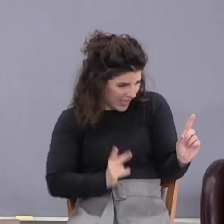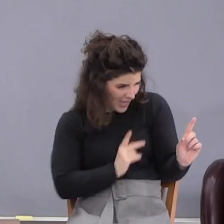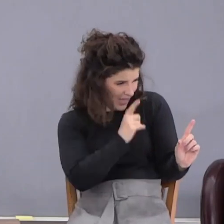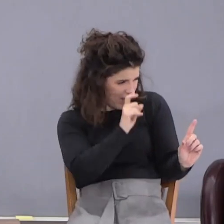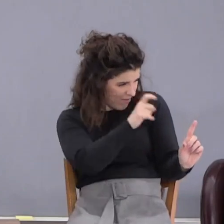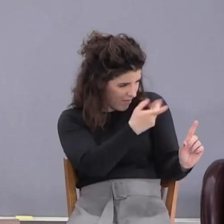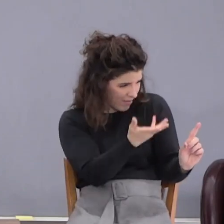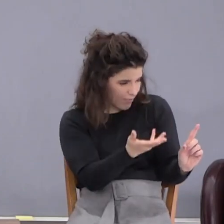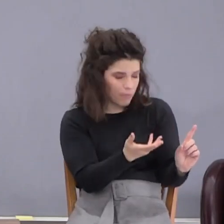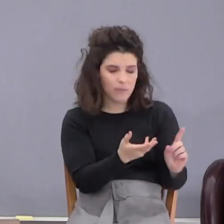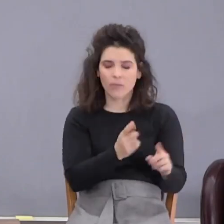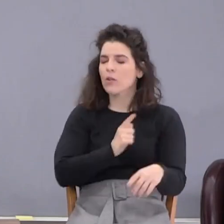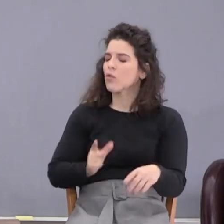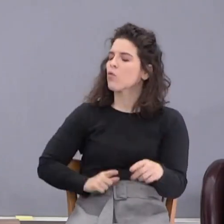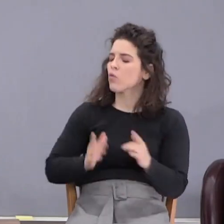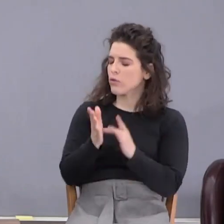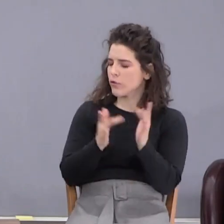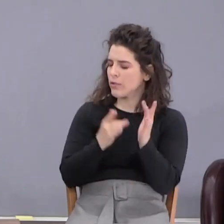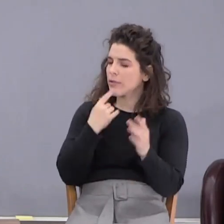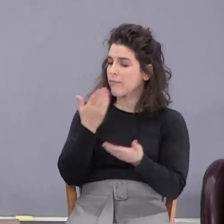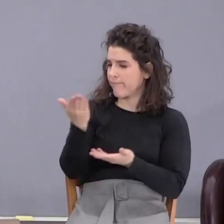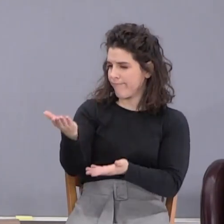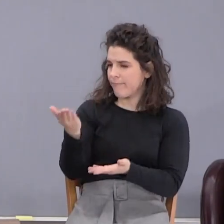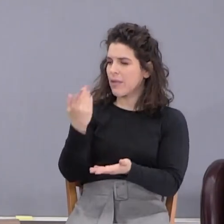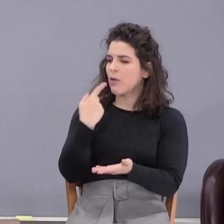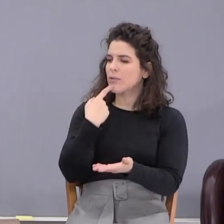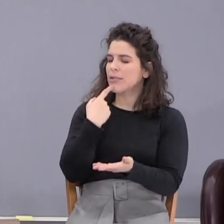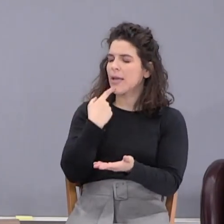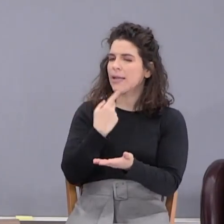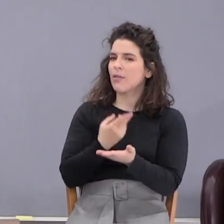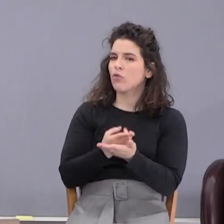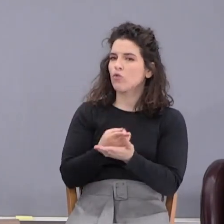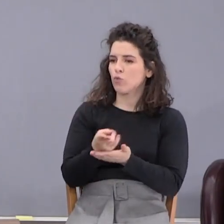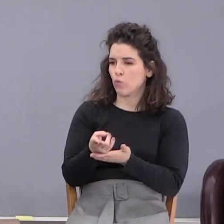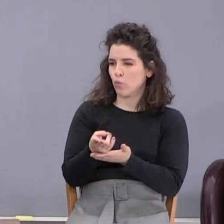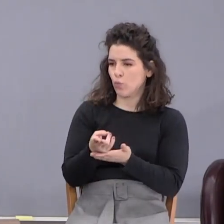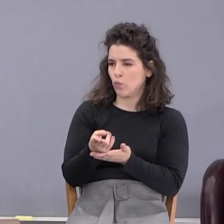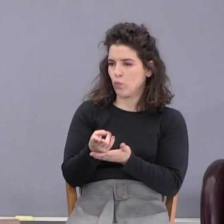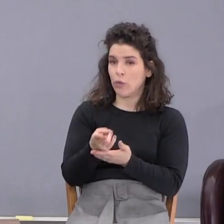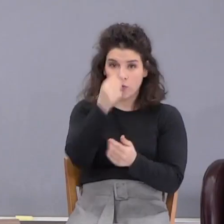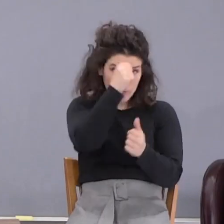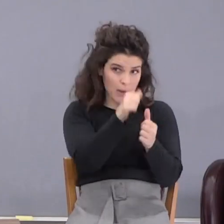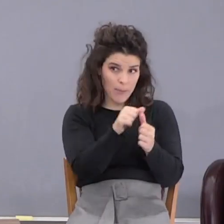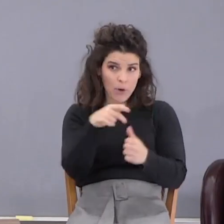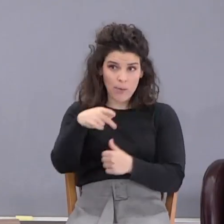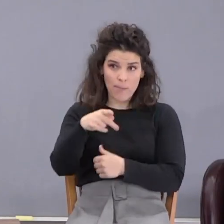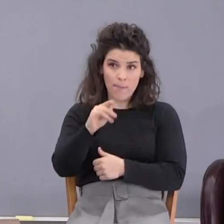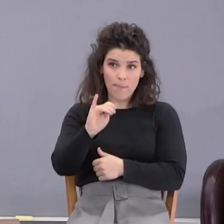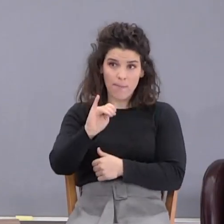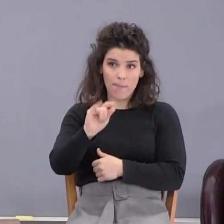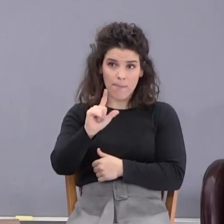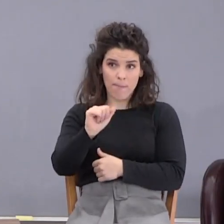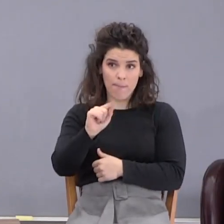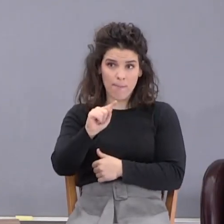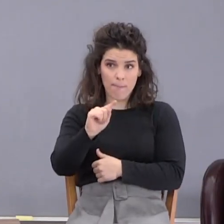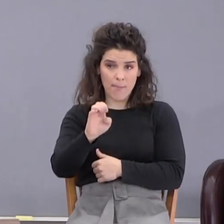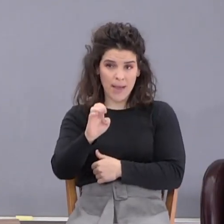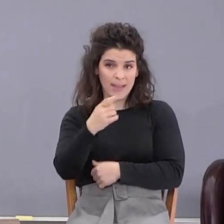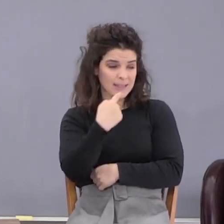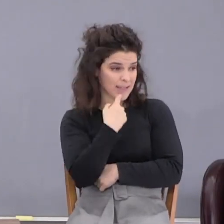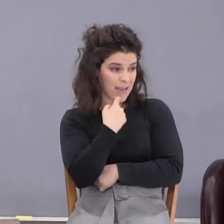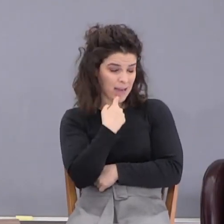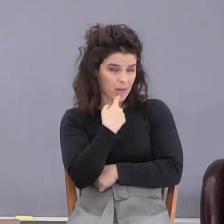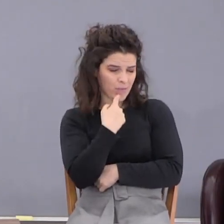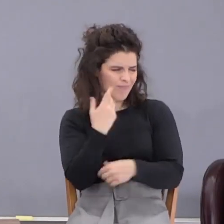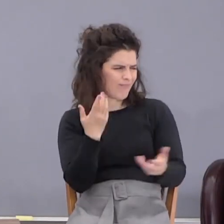the Lord Jesus, he said, thou sayest the truth. And remember what Pilate said. He didn't ask. He saith,